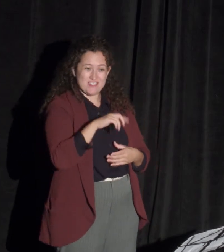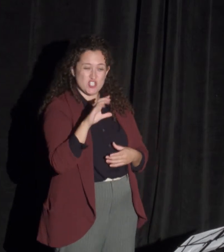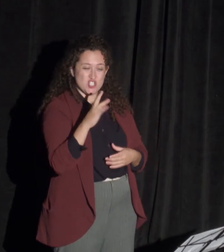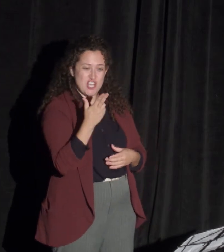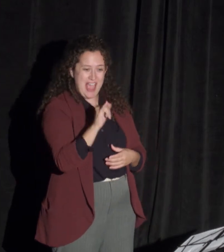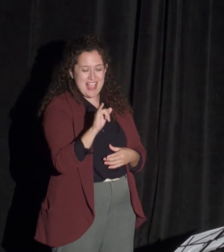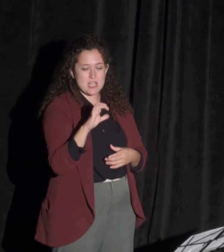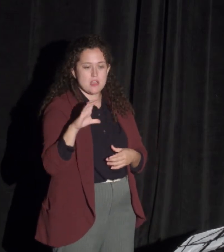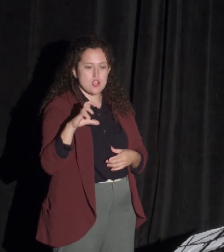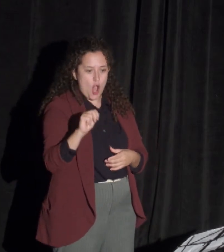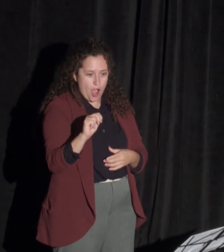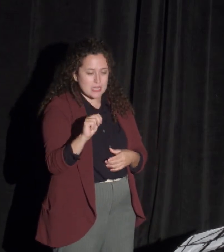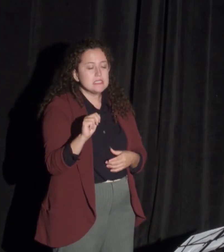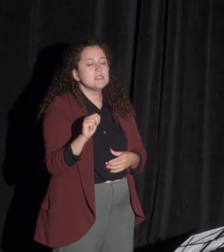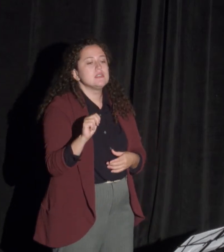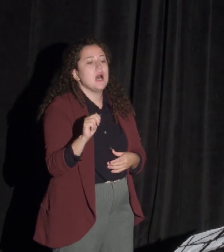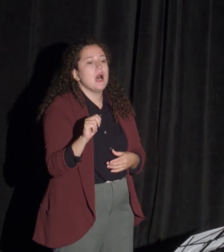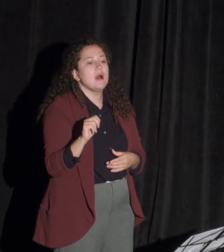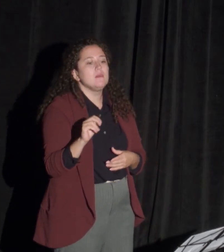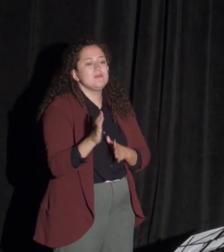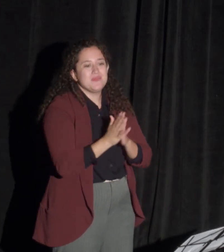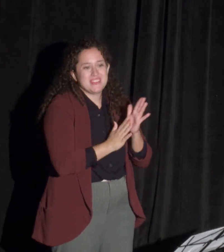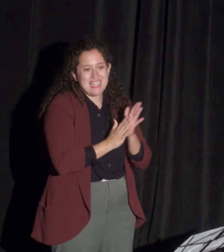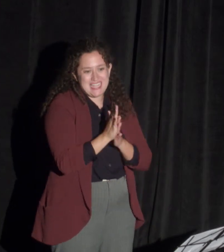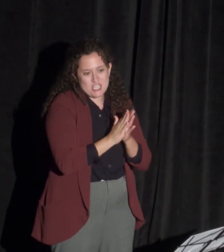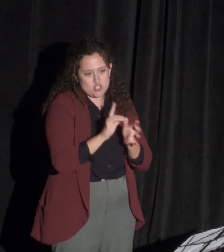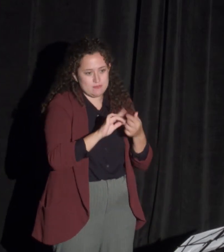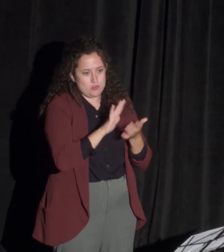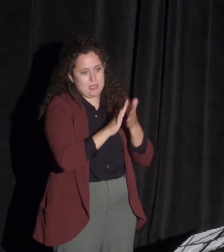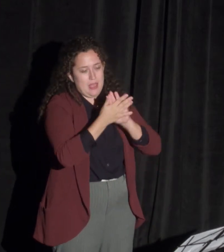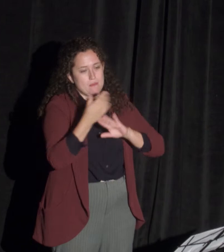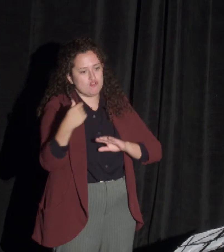results will only be distributed online after the ceremony tonight.